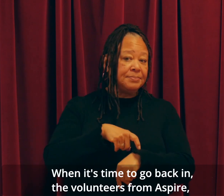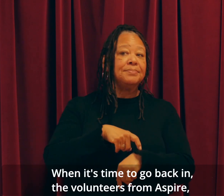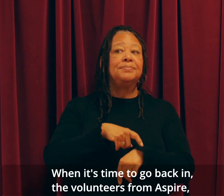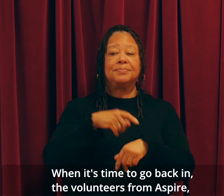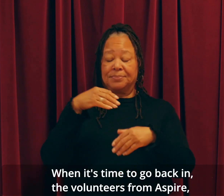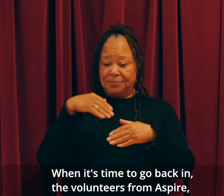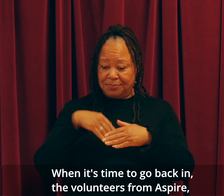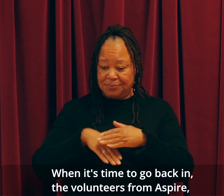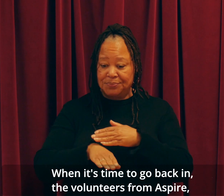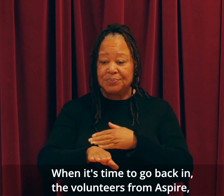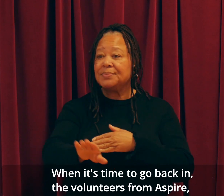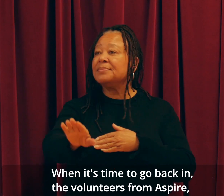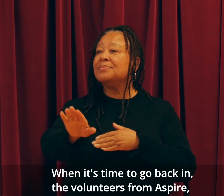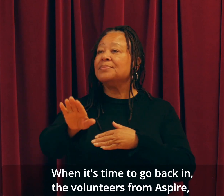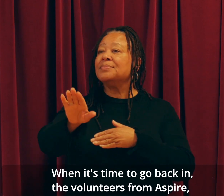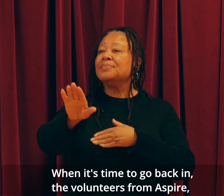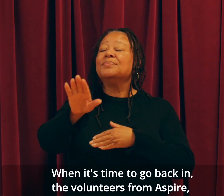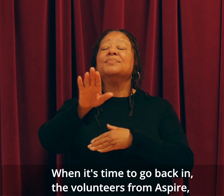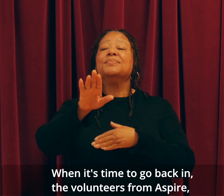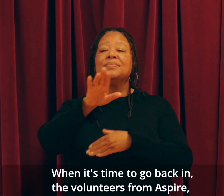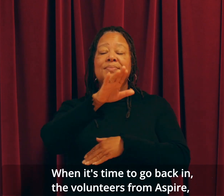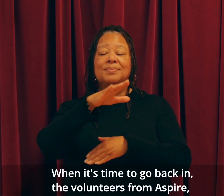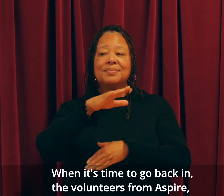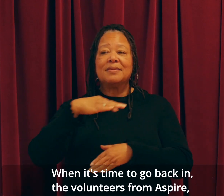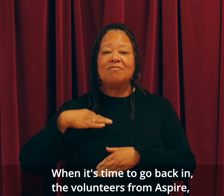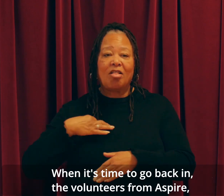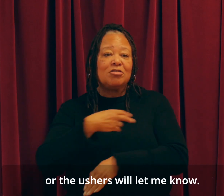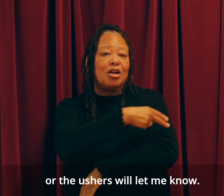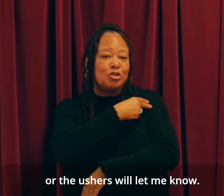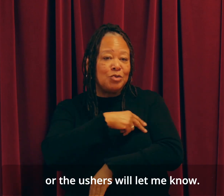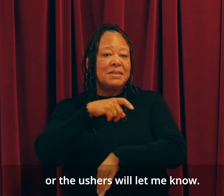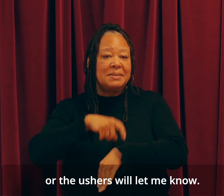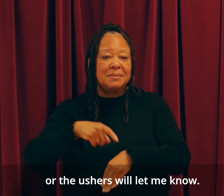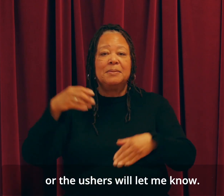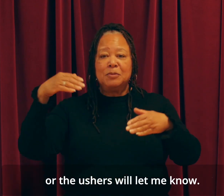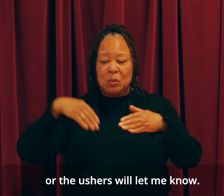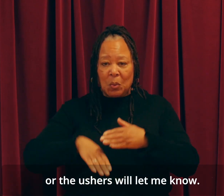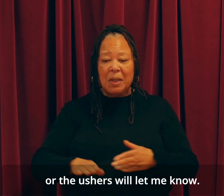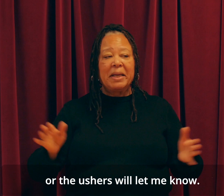When it's time to go back in, the volunteers from Aspire or the ushers will let me know.